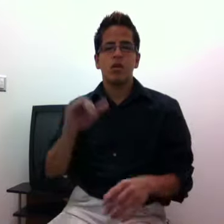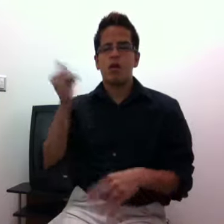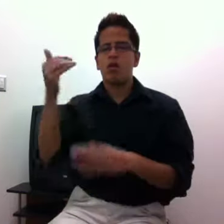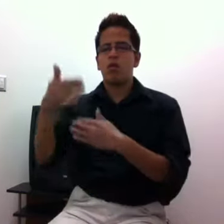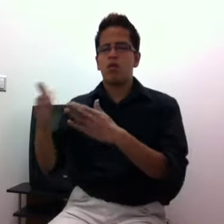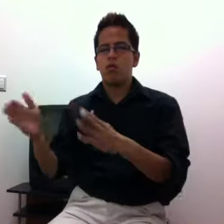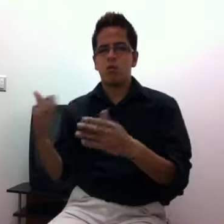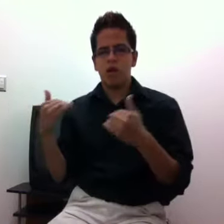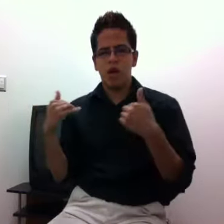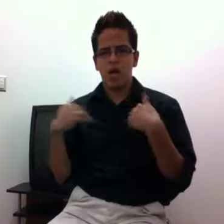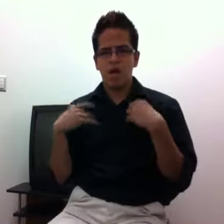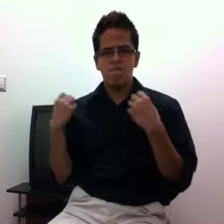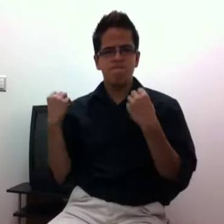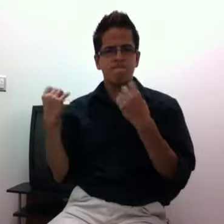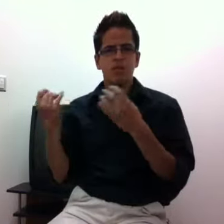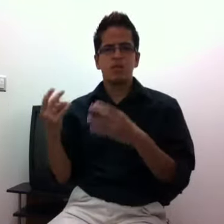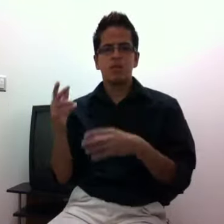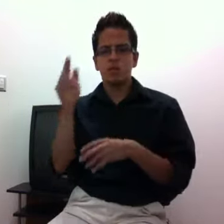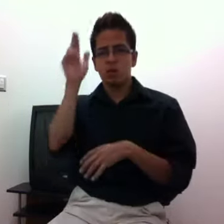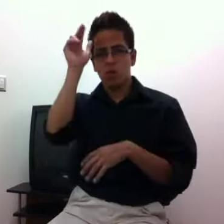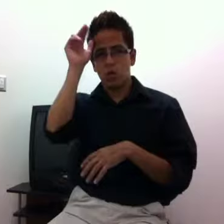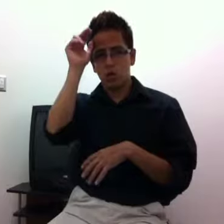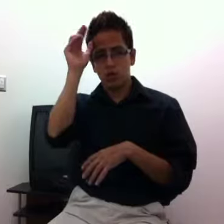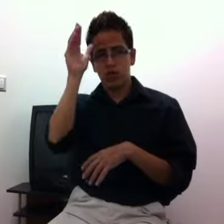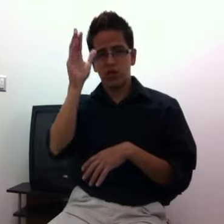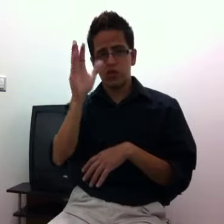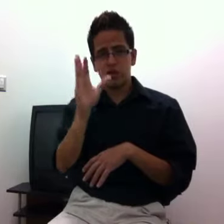charms used on the old farm horses years and years ago.